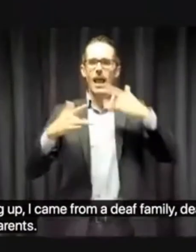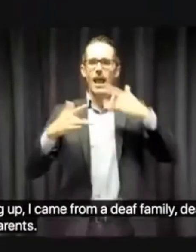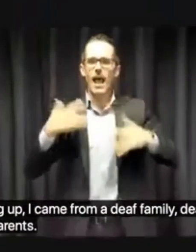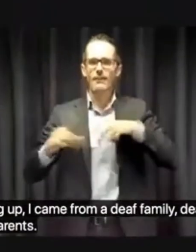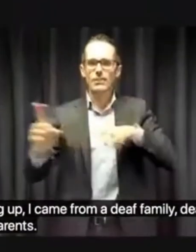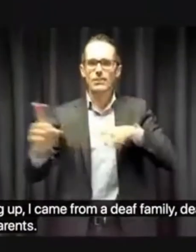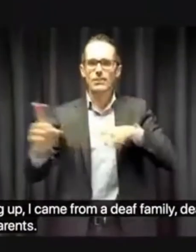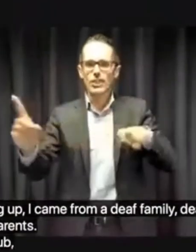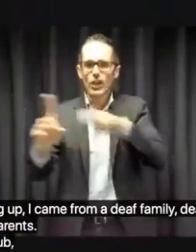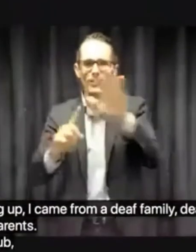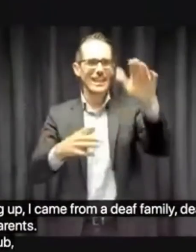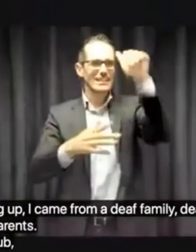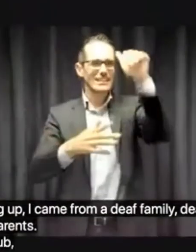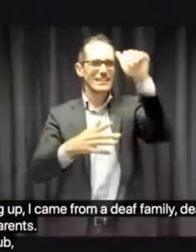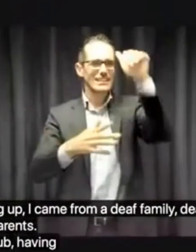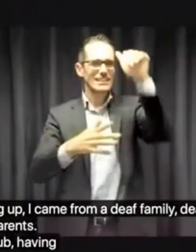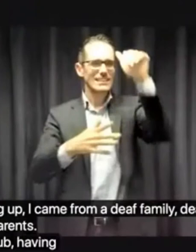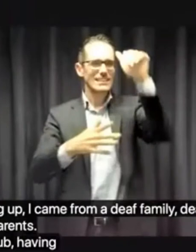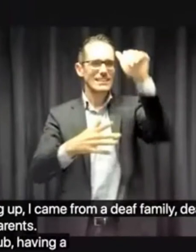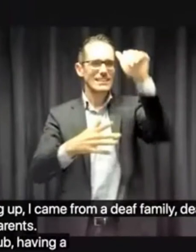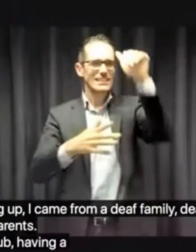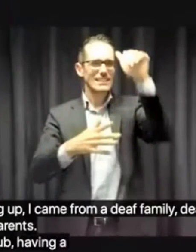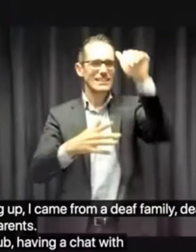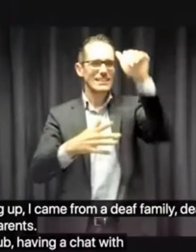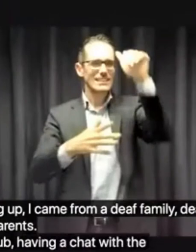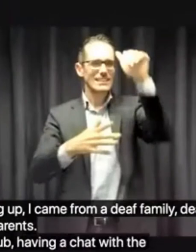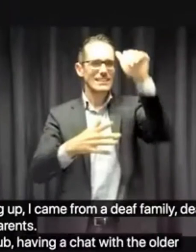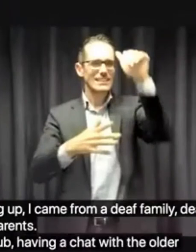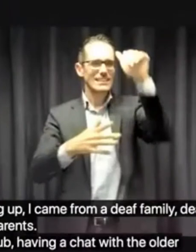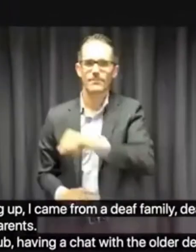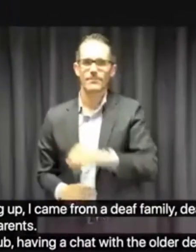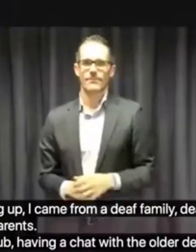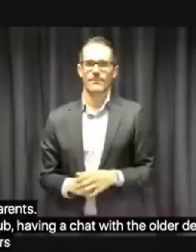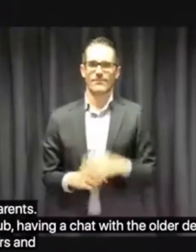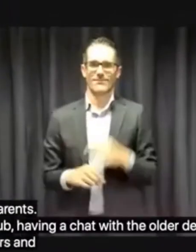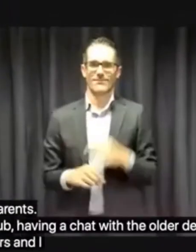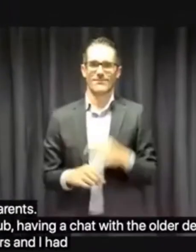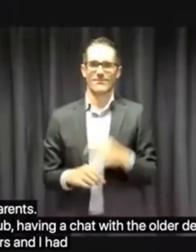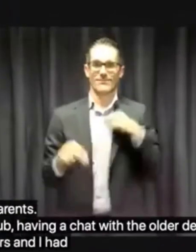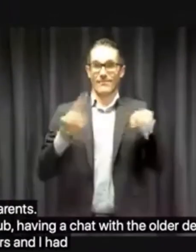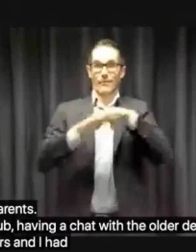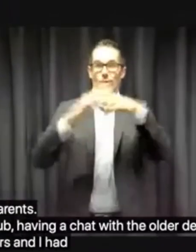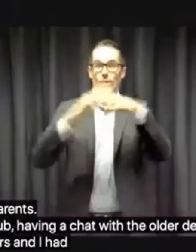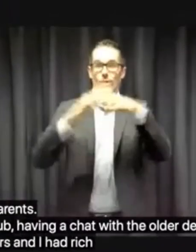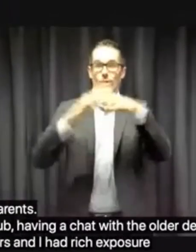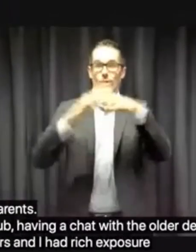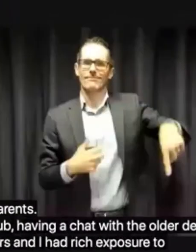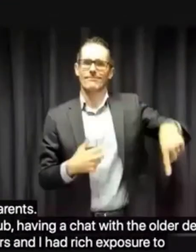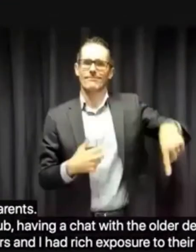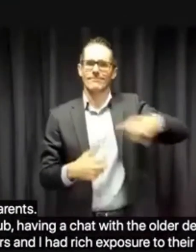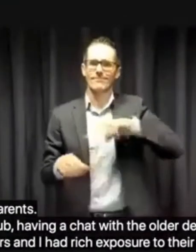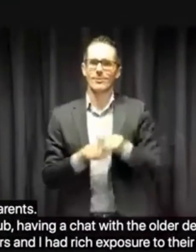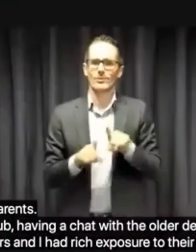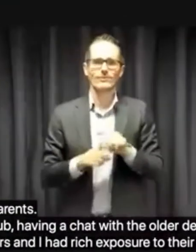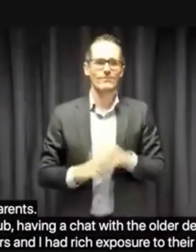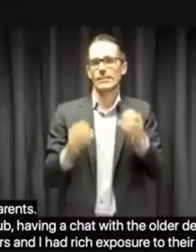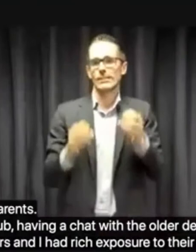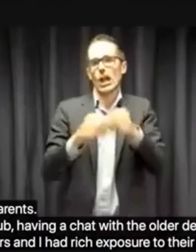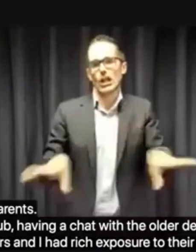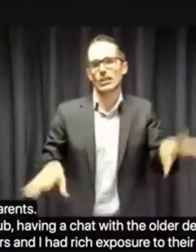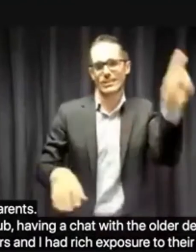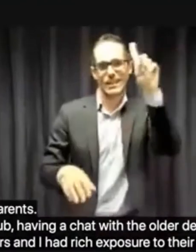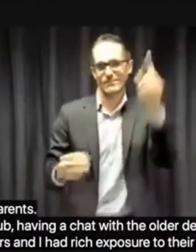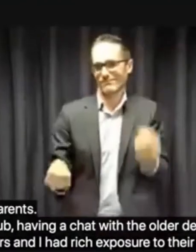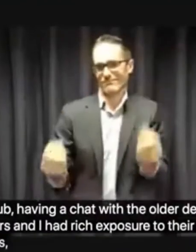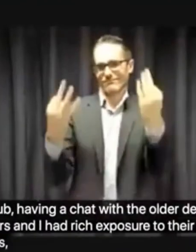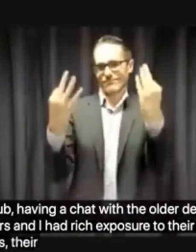and I had rich exposure to their life genius, their experience, their advice, their wisdom, and many others